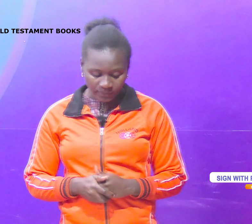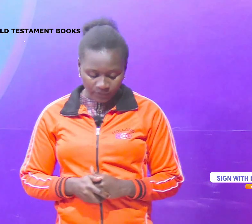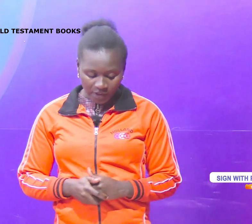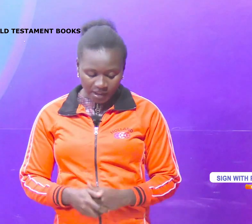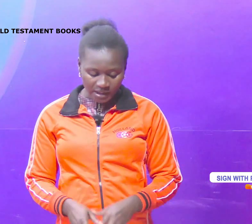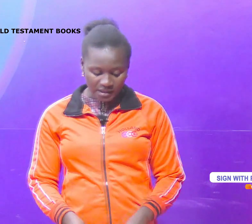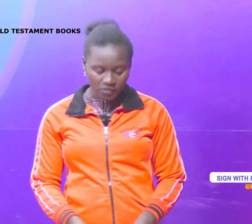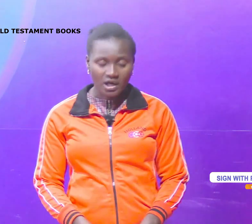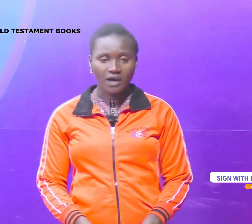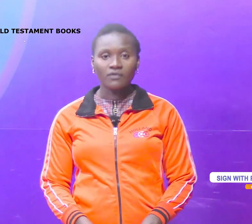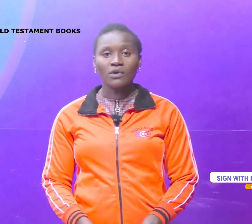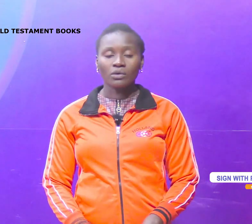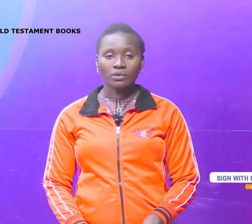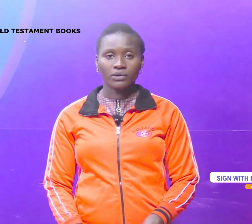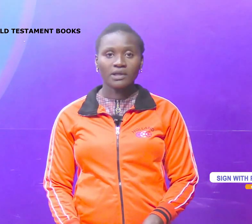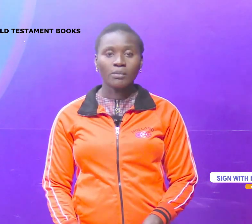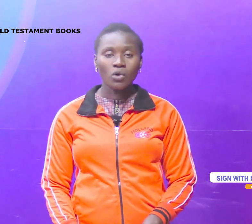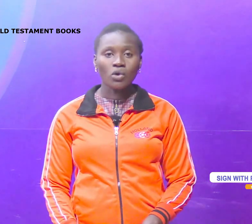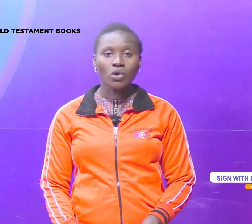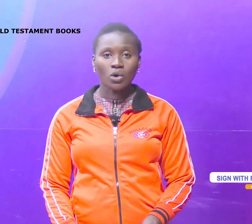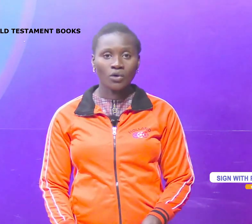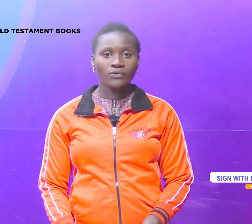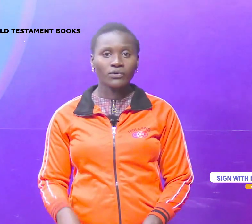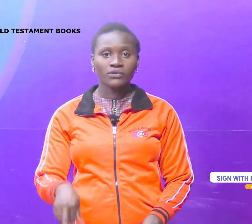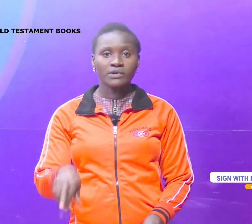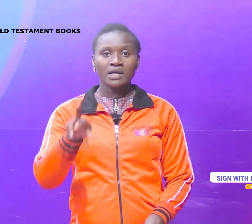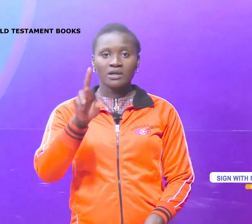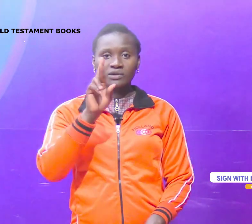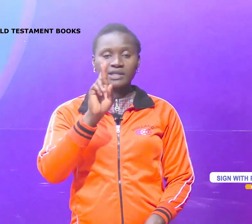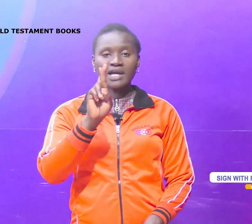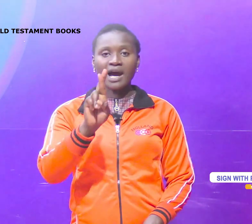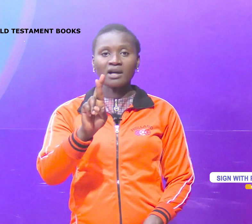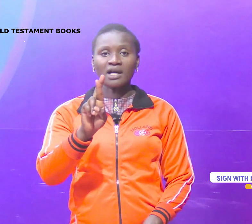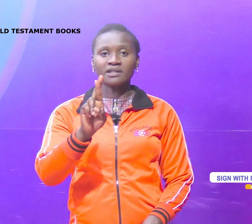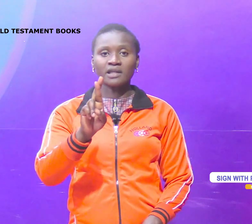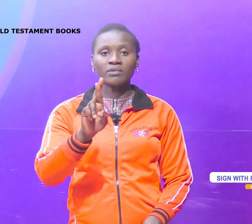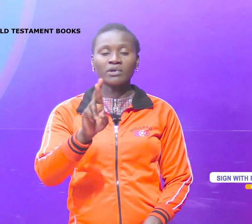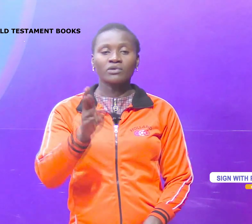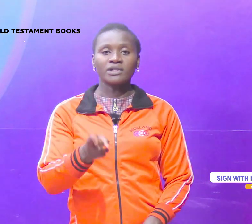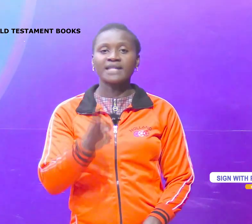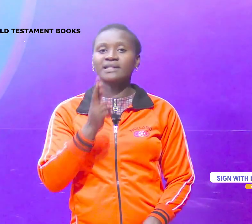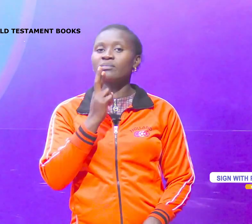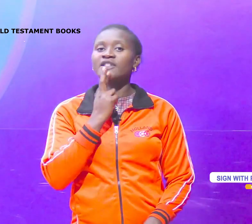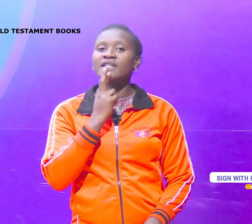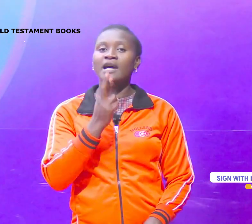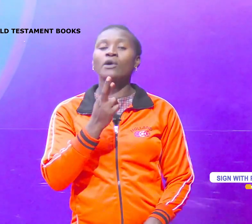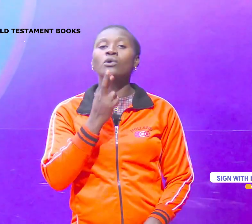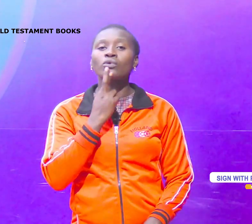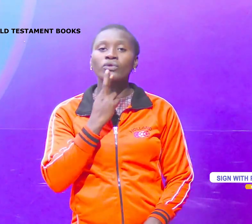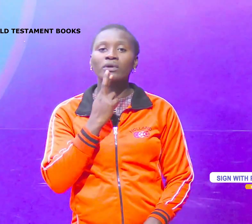And then we have Ruth, the book of Ruth. Using our hand shape, you just tap it here. Ruth, like